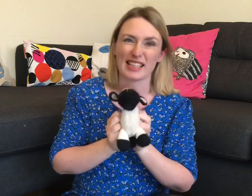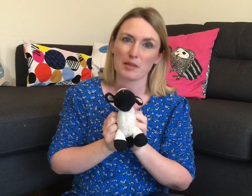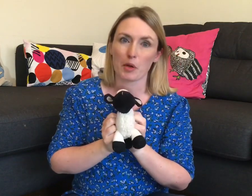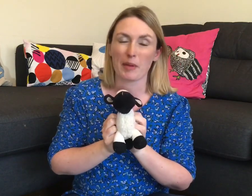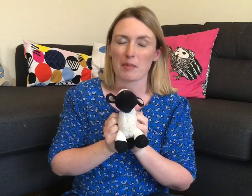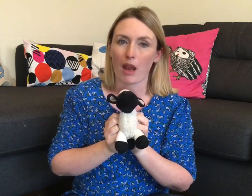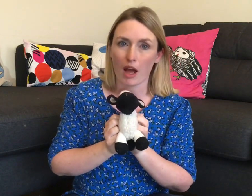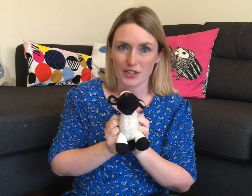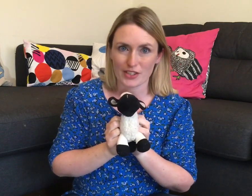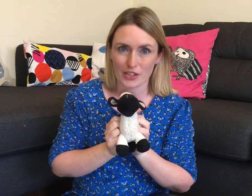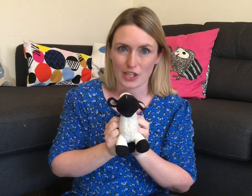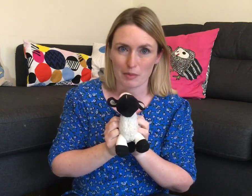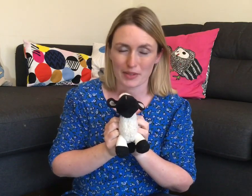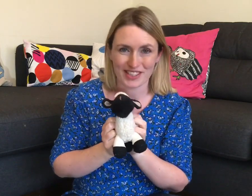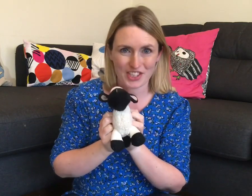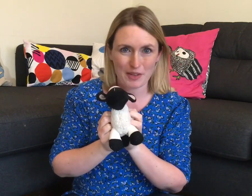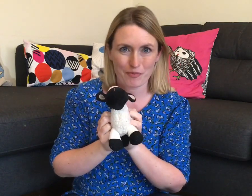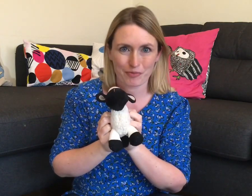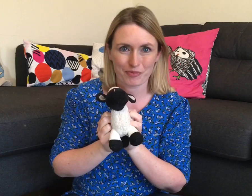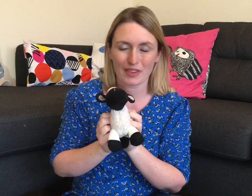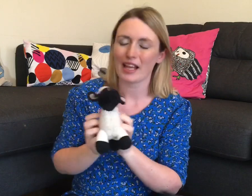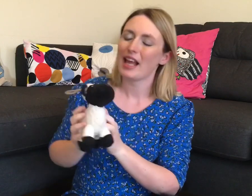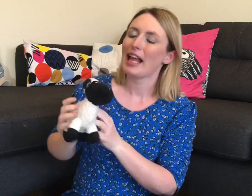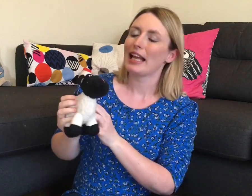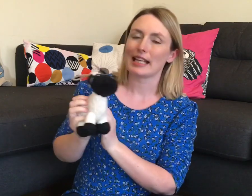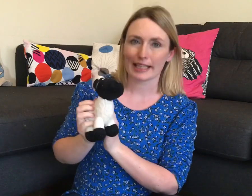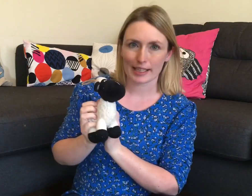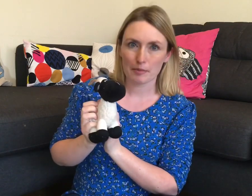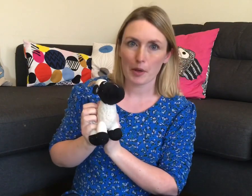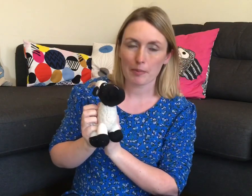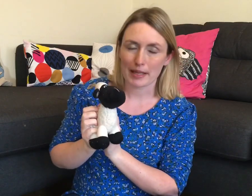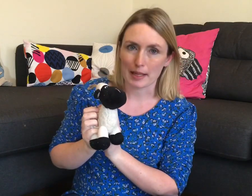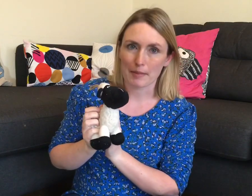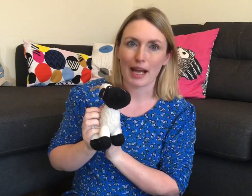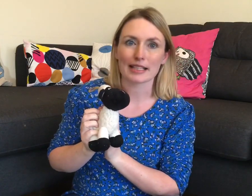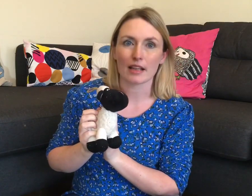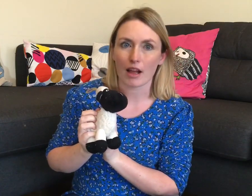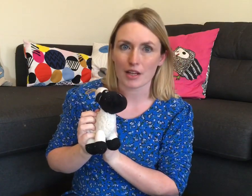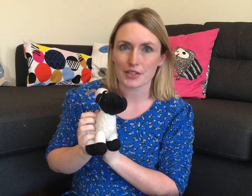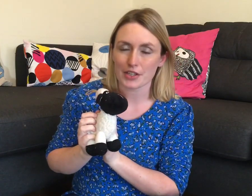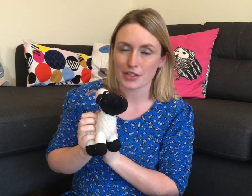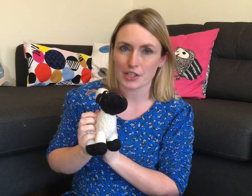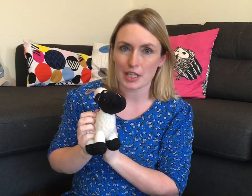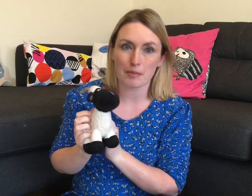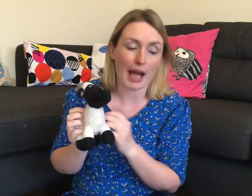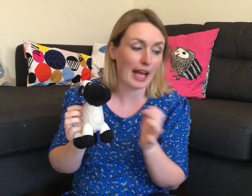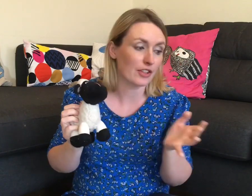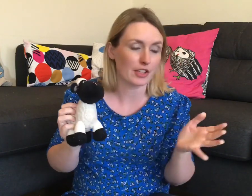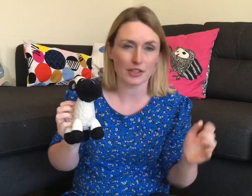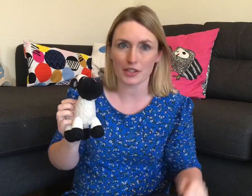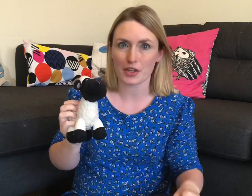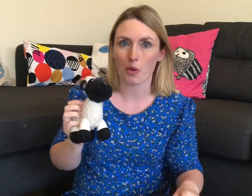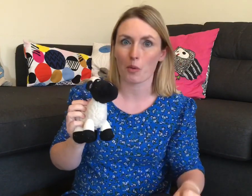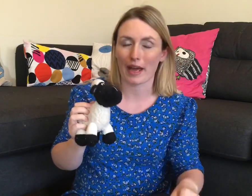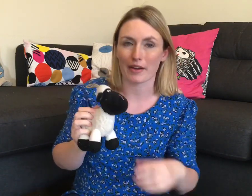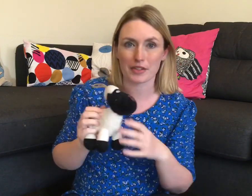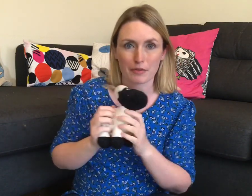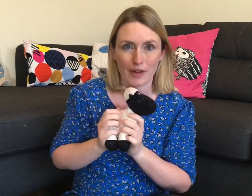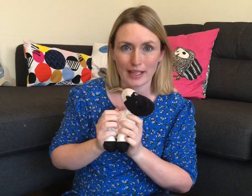Little Bo Peep lost her sheep, didn't she? Little Bo Peep has lost her sheep and doesn't know where to find